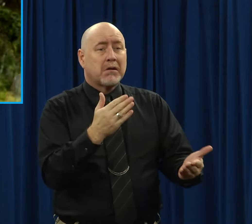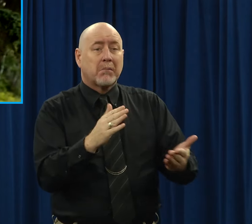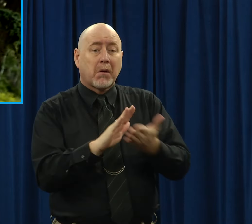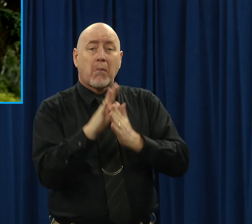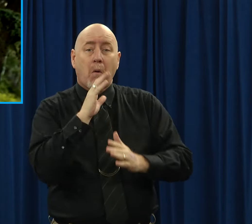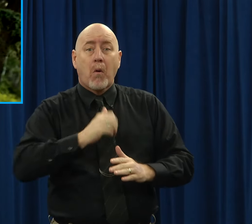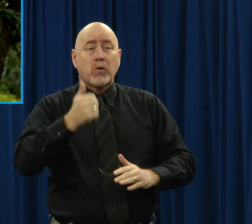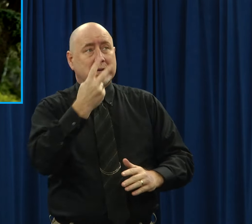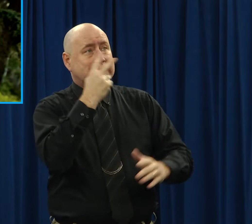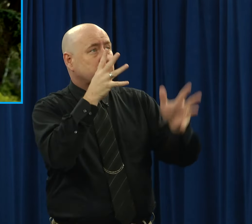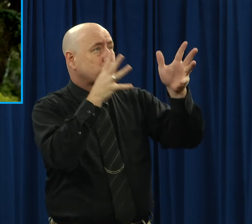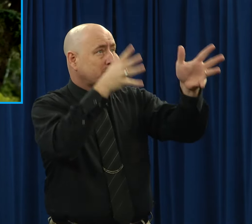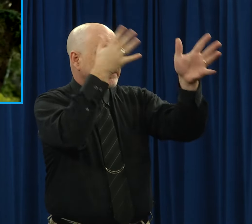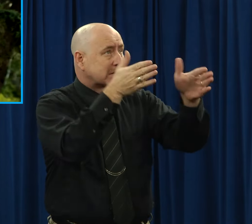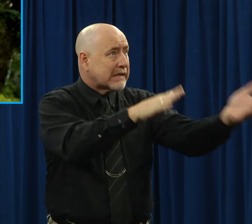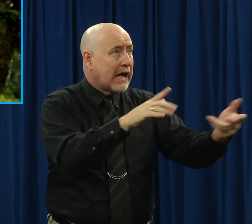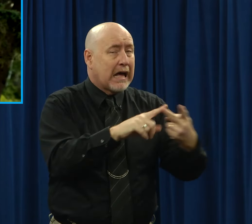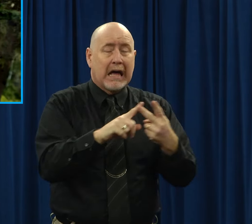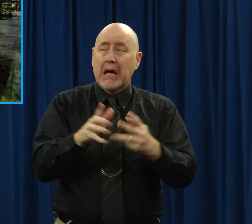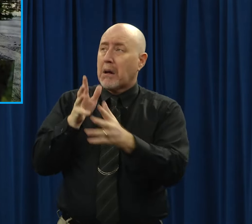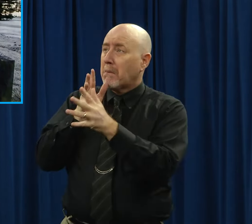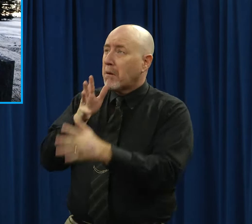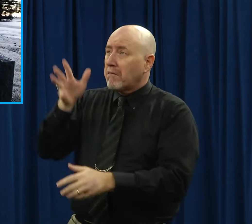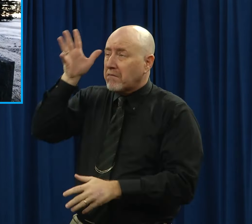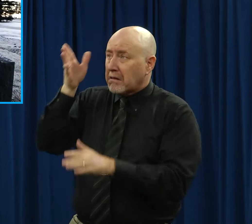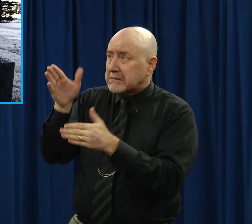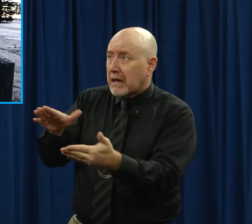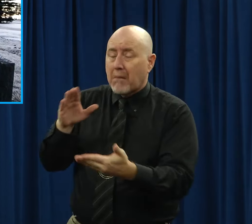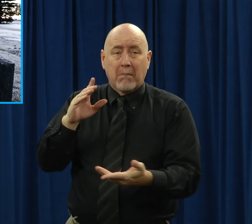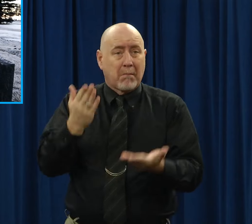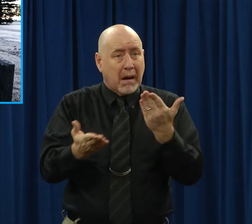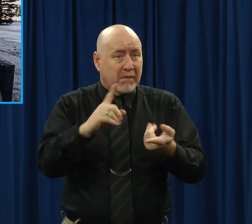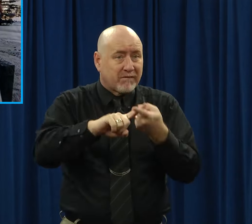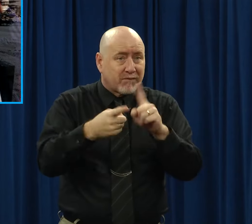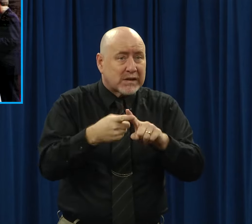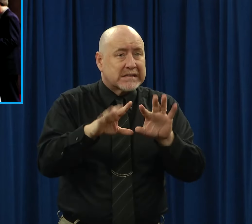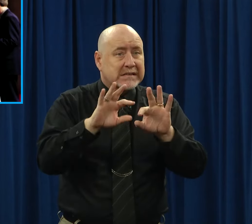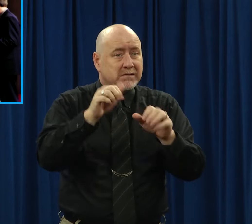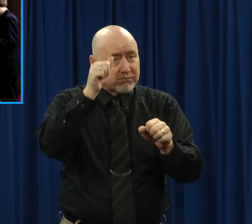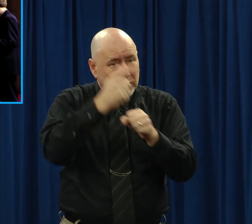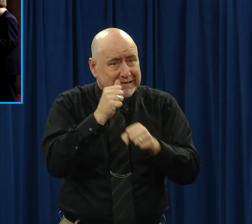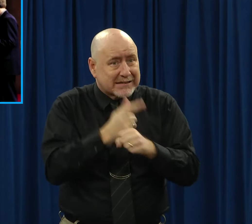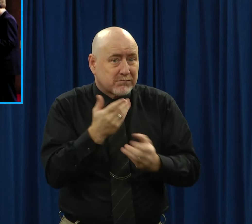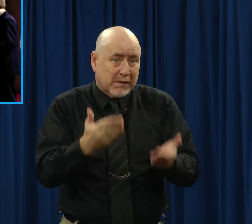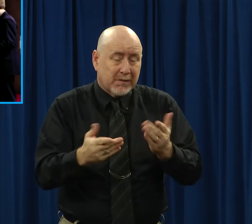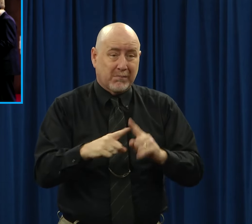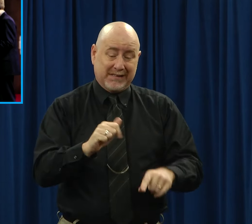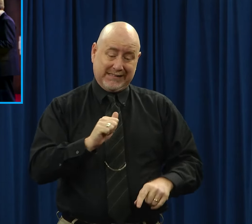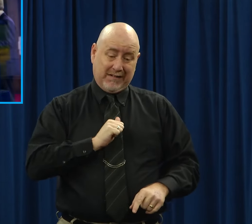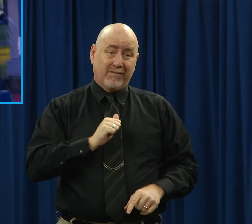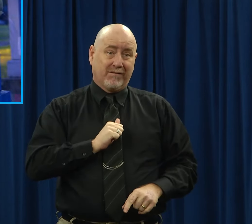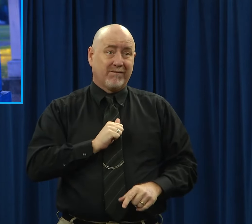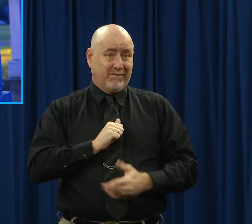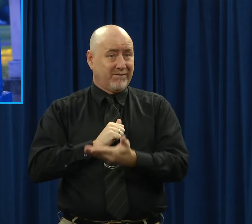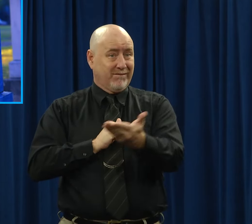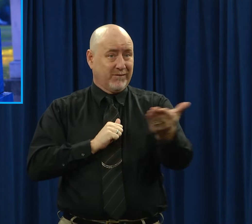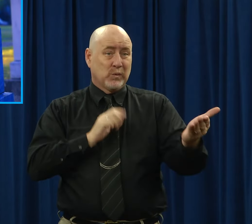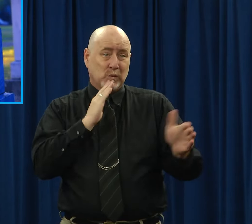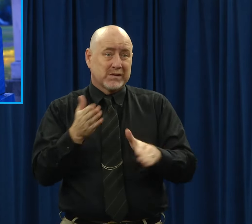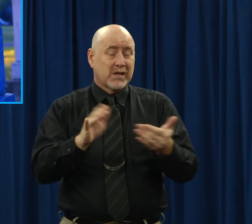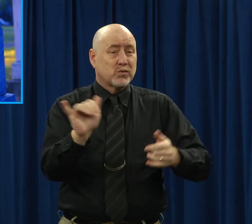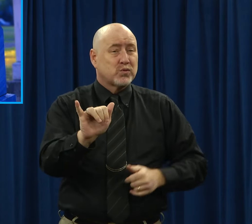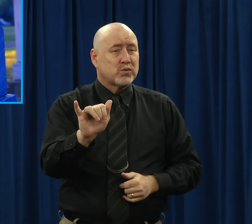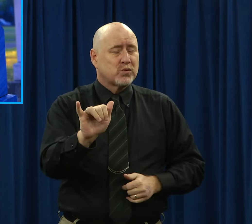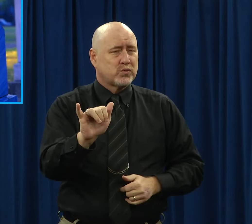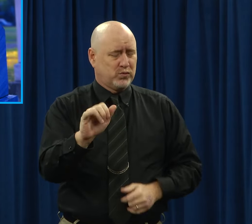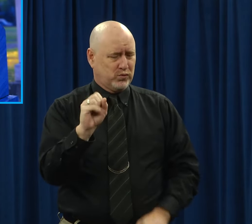maybe later we see our parents pass away as well, maybe even our siblings and friends. And the truth is clear that we too are going